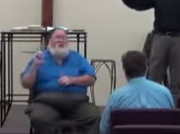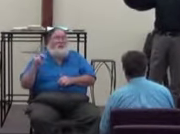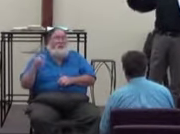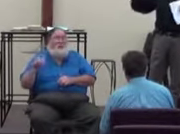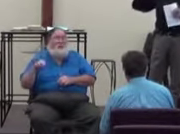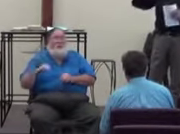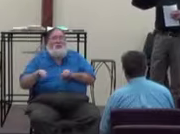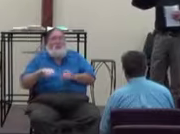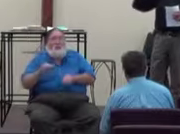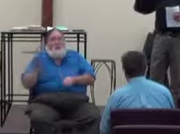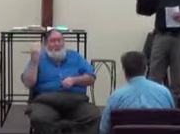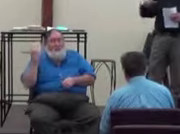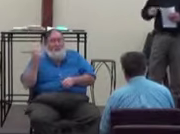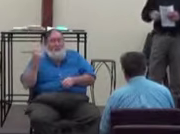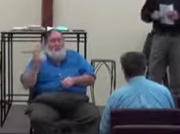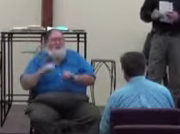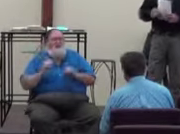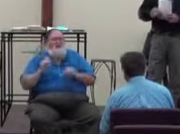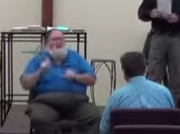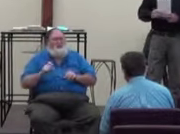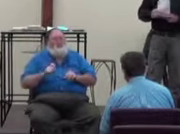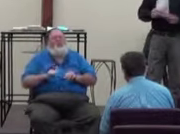need somebody to step up and do that.